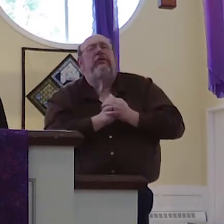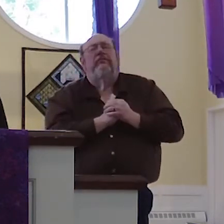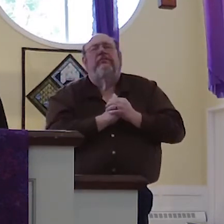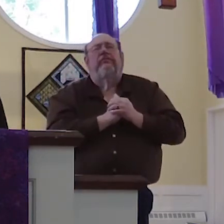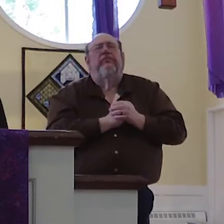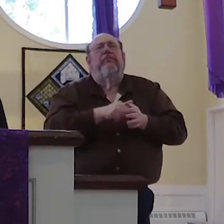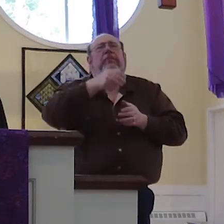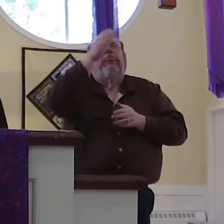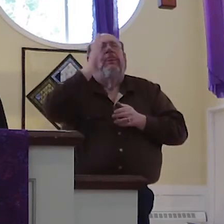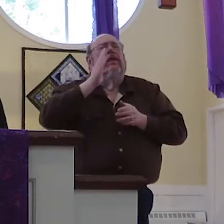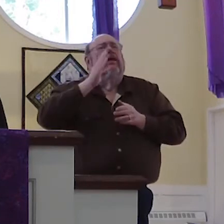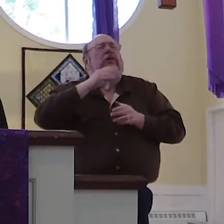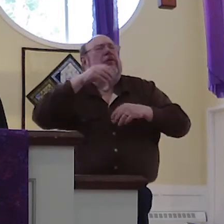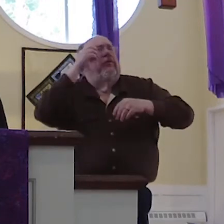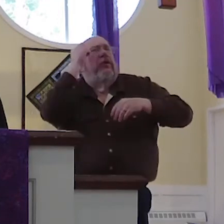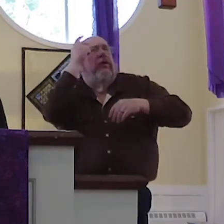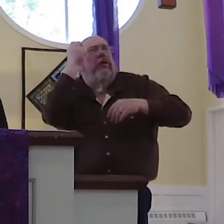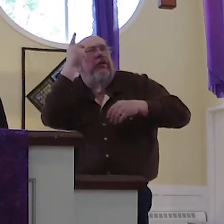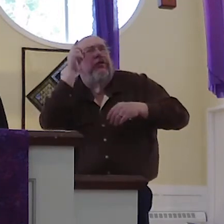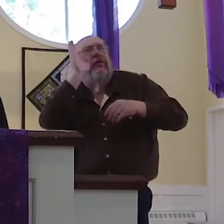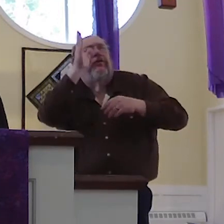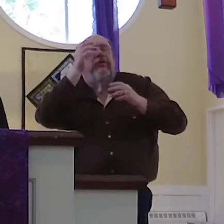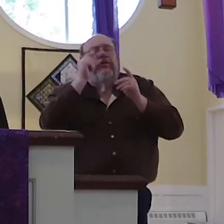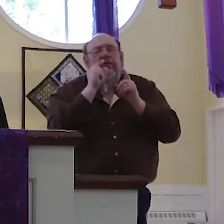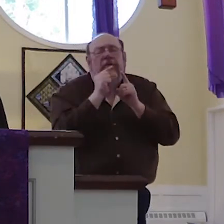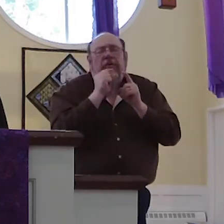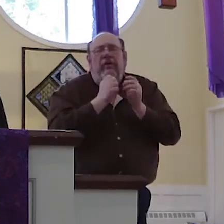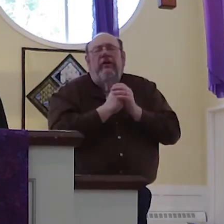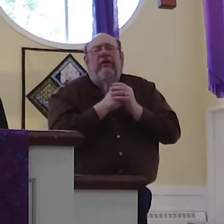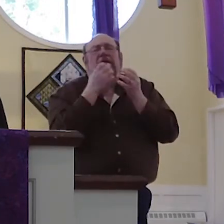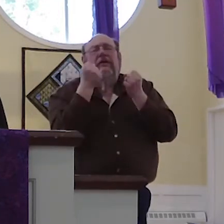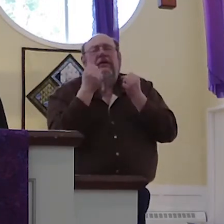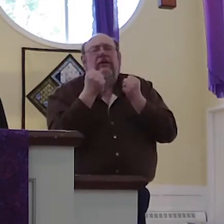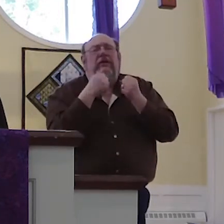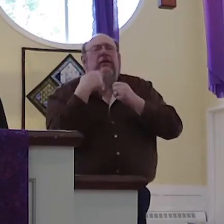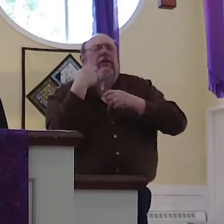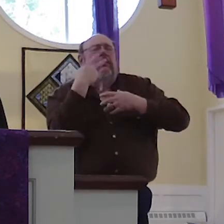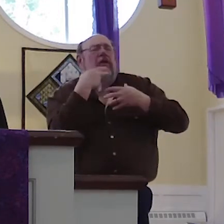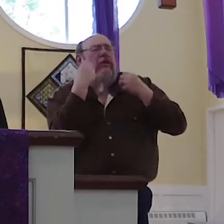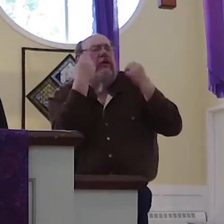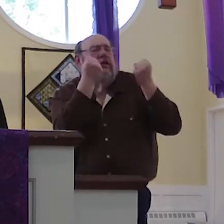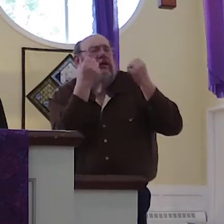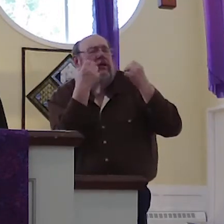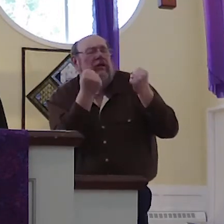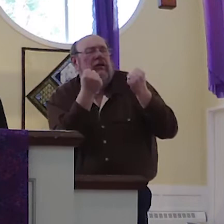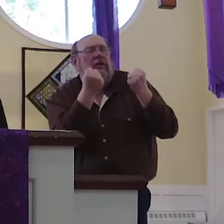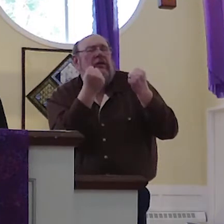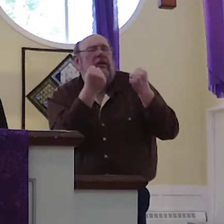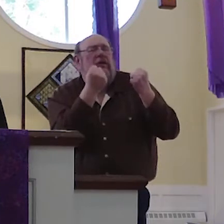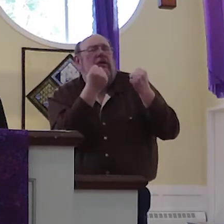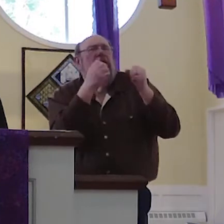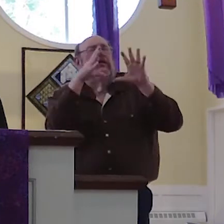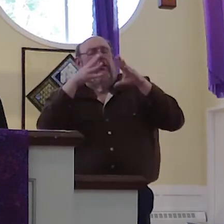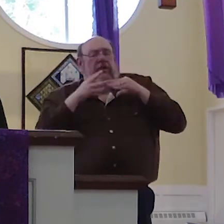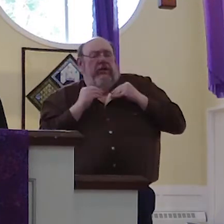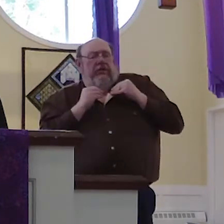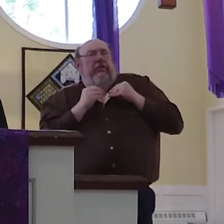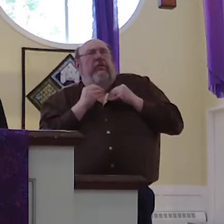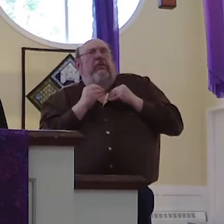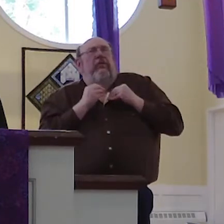And God, as we discern your word together, may the words of my mouth and the meditations of all of our hearts be acceptable in your